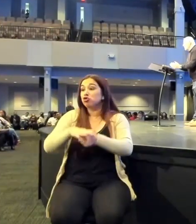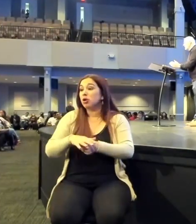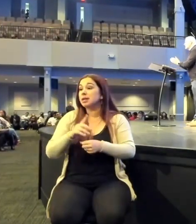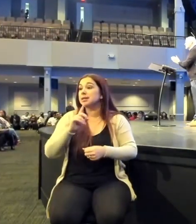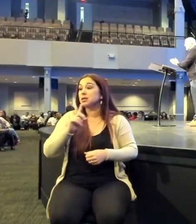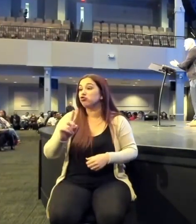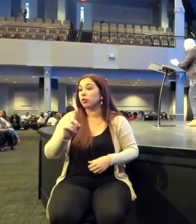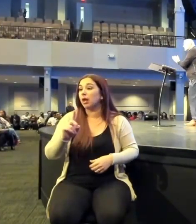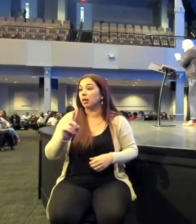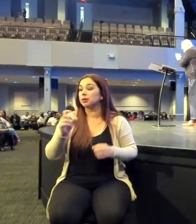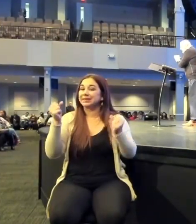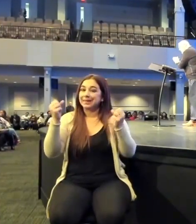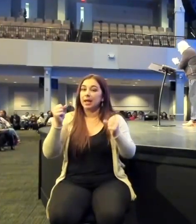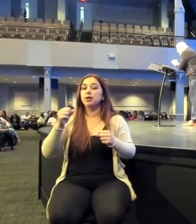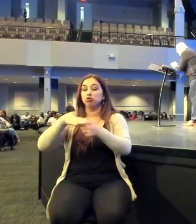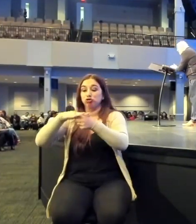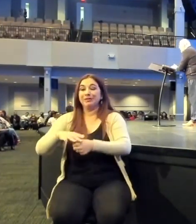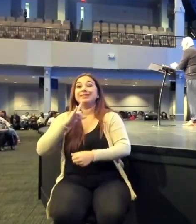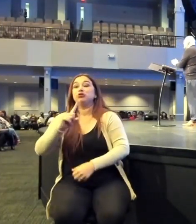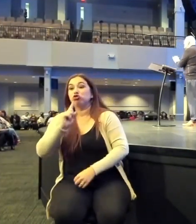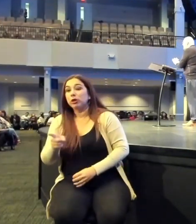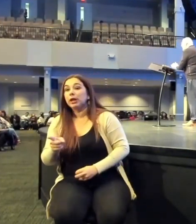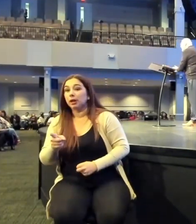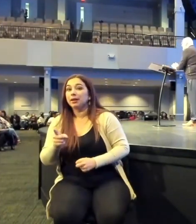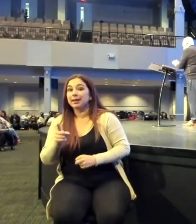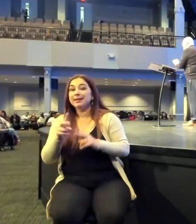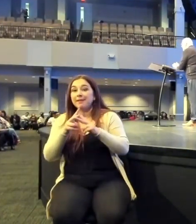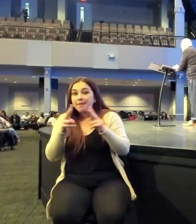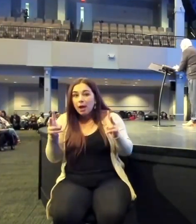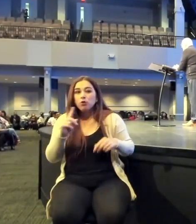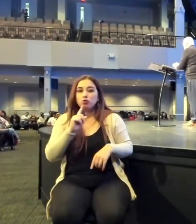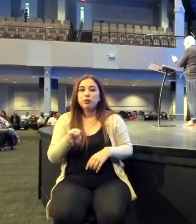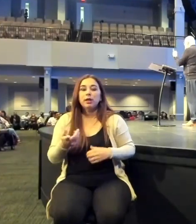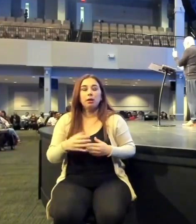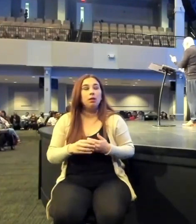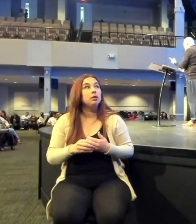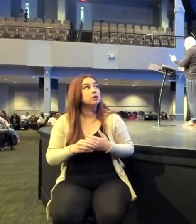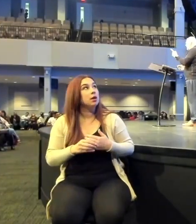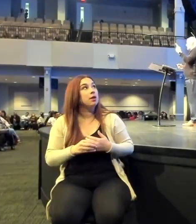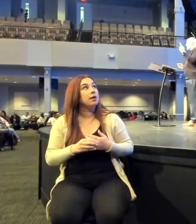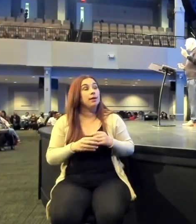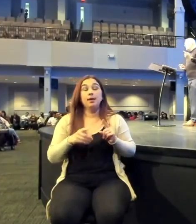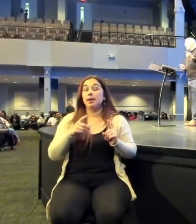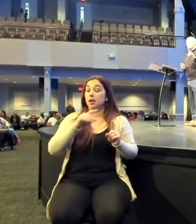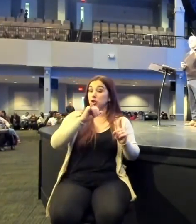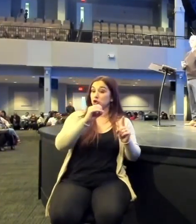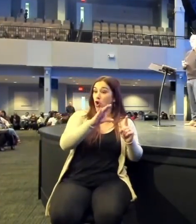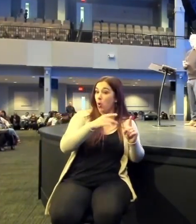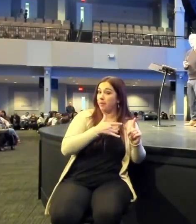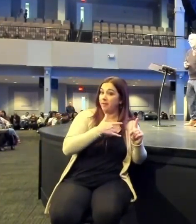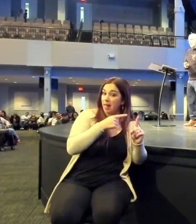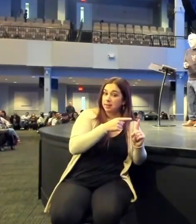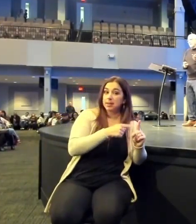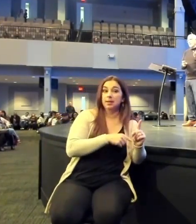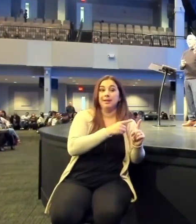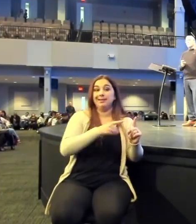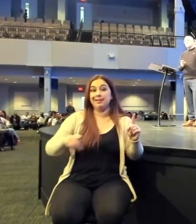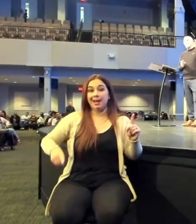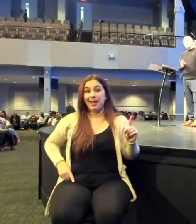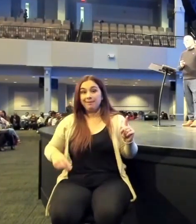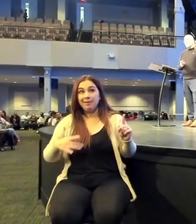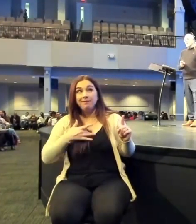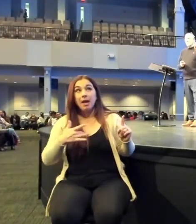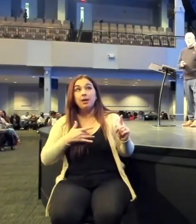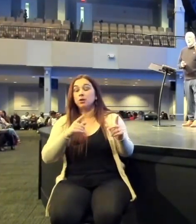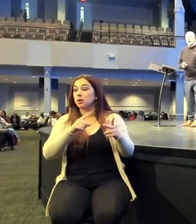Say it with me. Distress is real. It's very real. It was real for Job. It was real for David. It